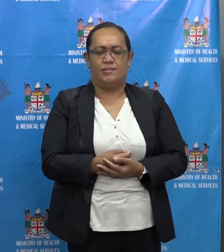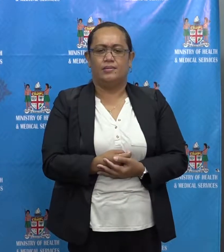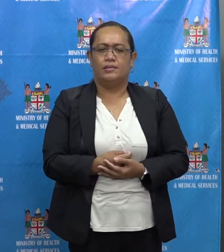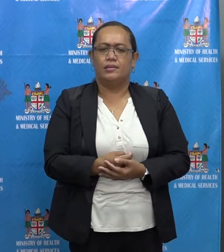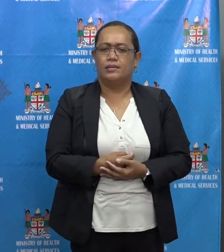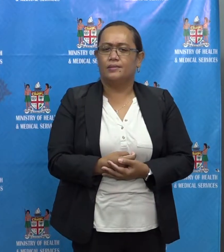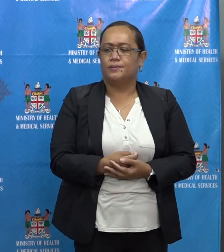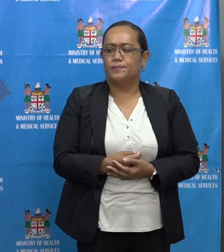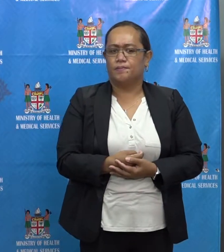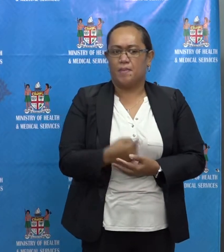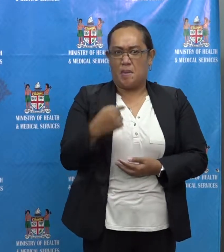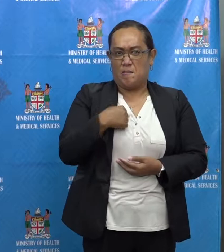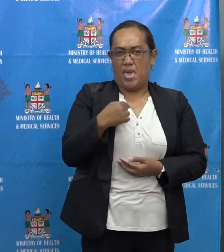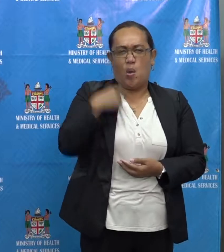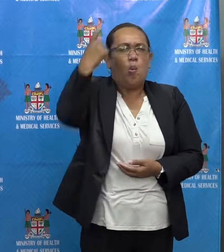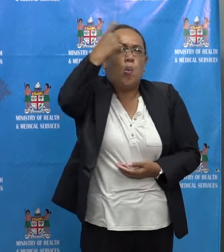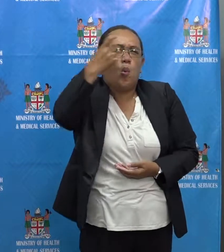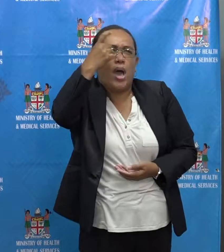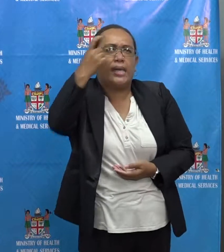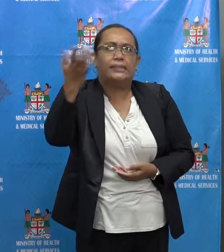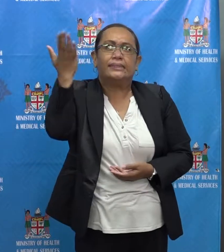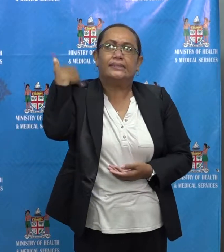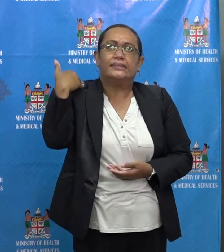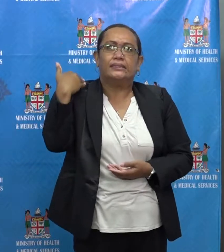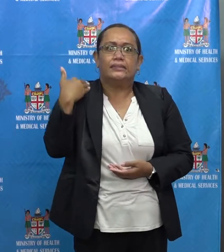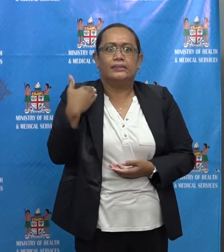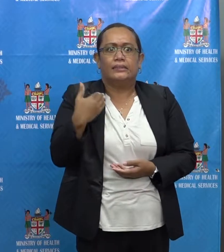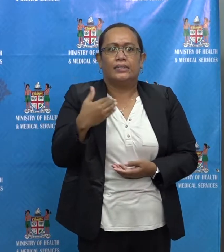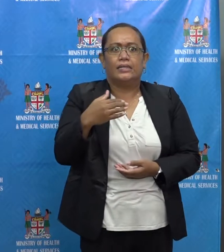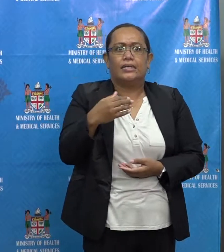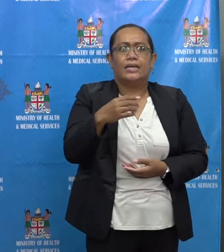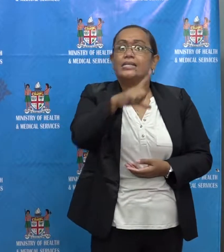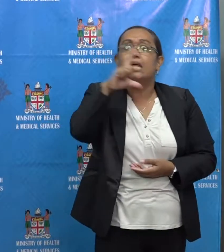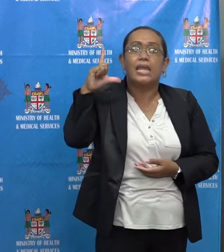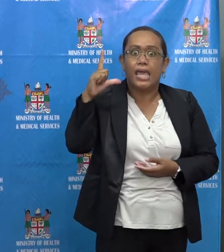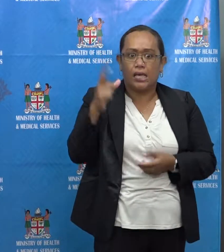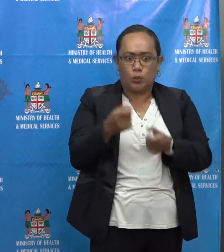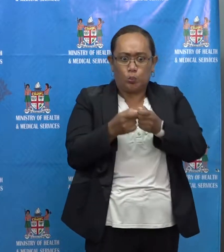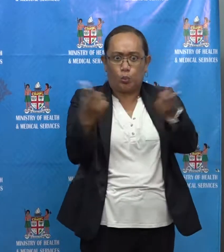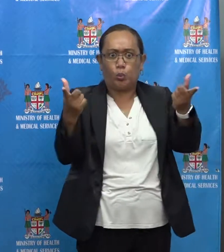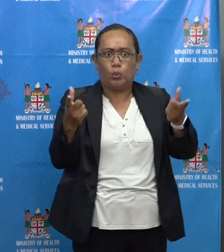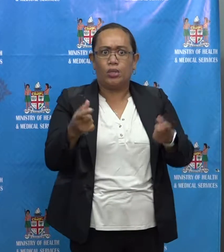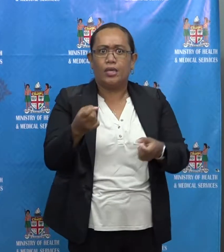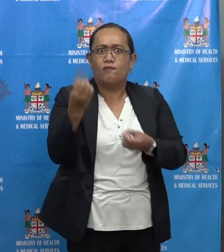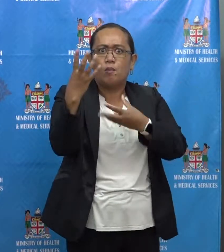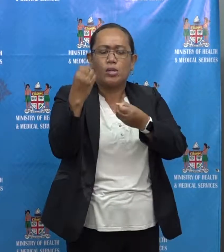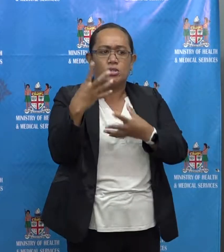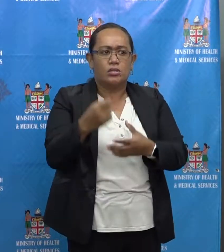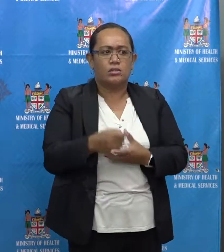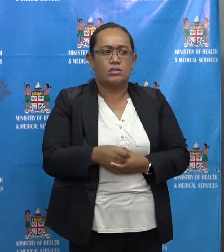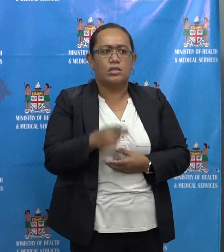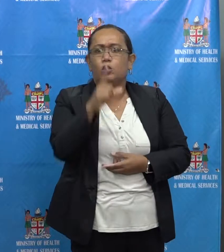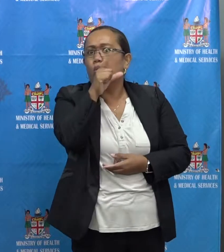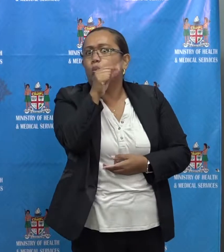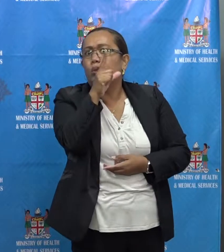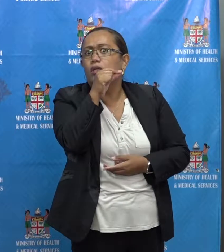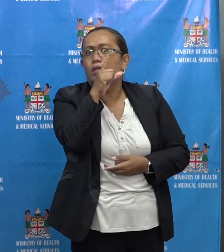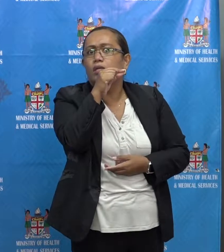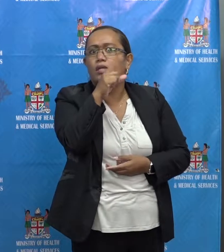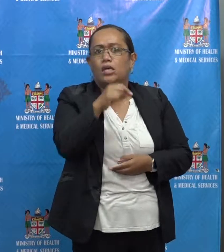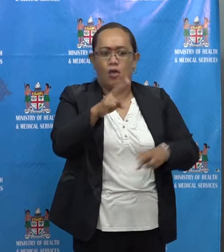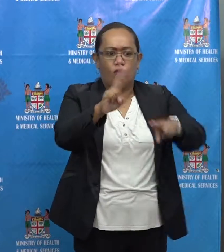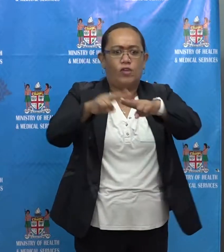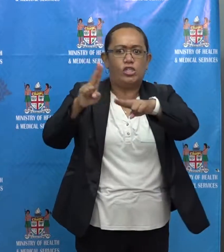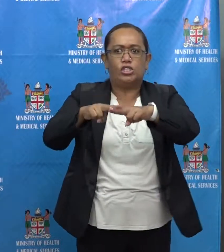I was a bit disturbed by a couple of tweets that went out from one reporter yesterday. Some incorrect tweet posting that Fiji will